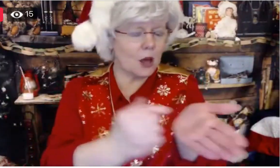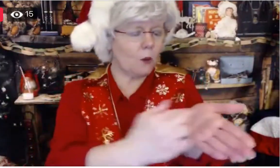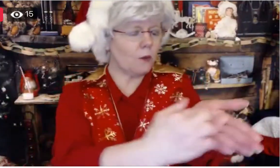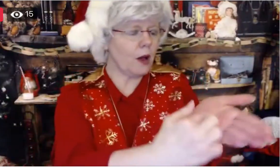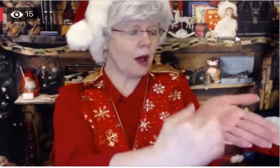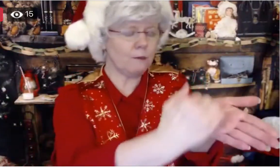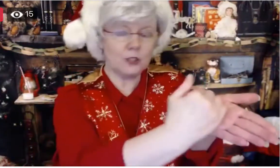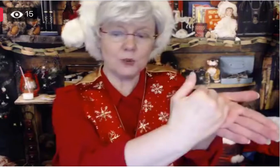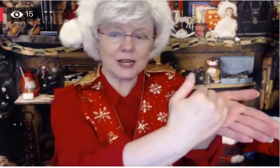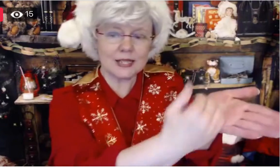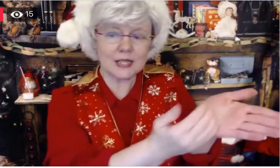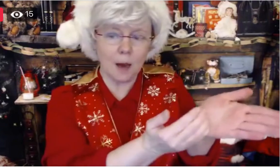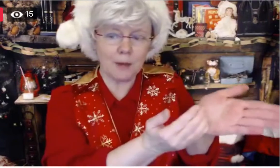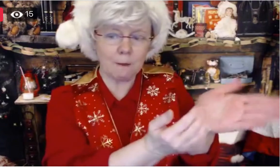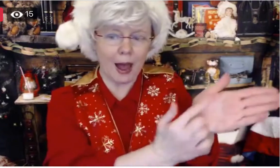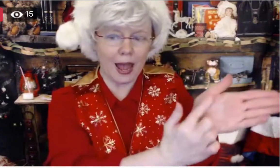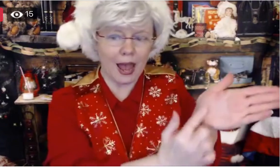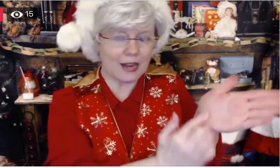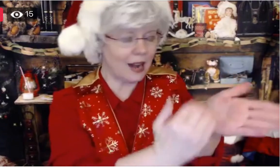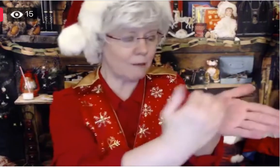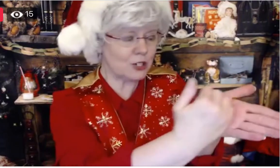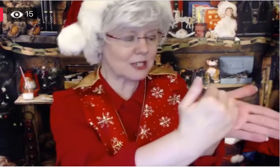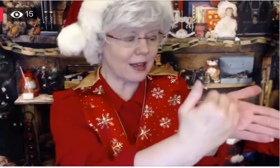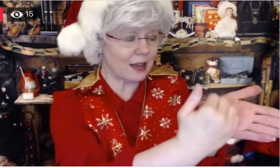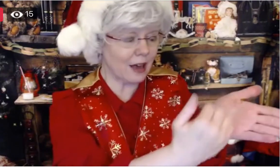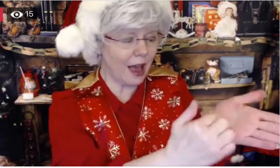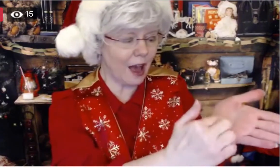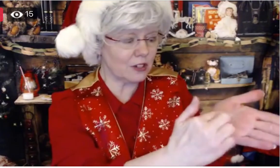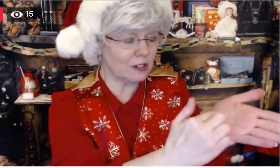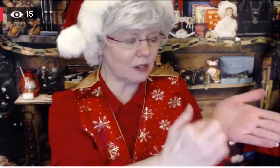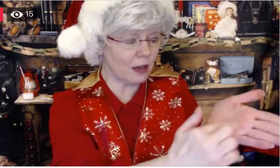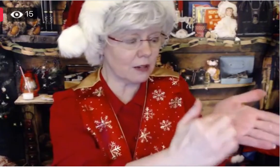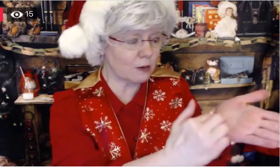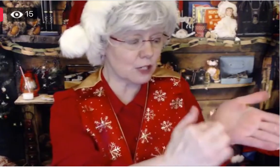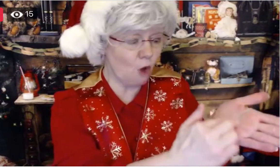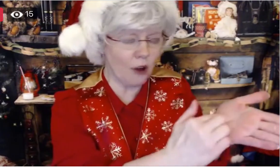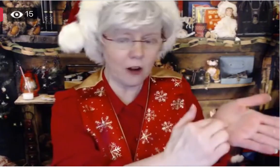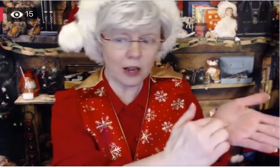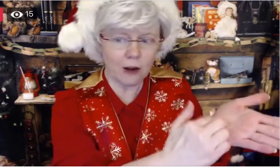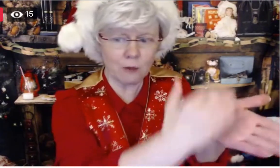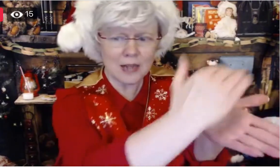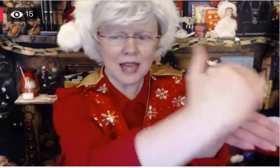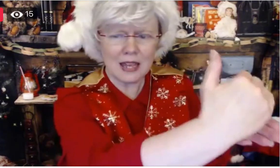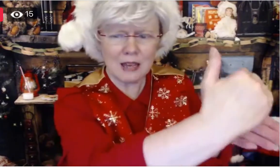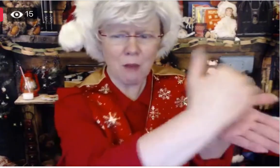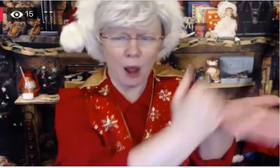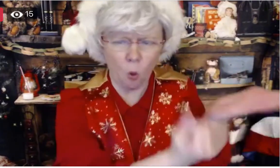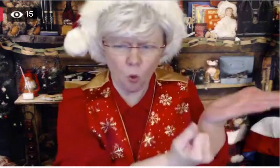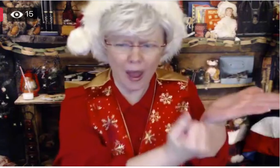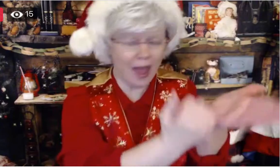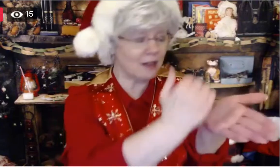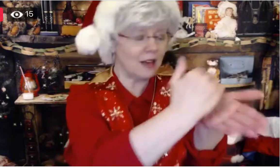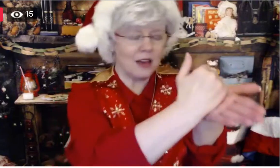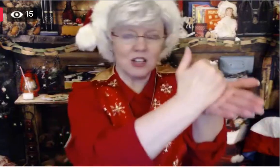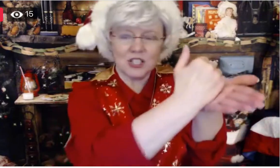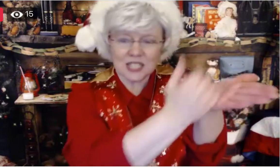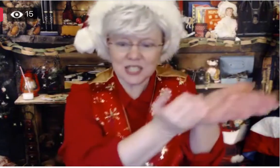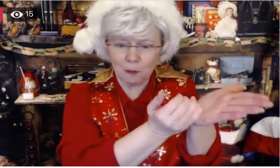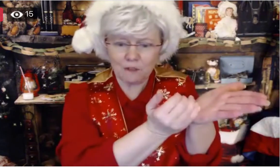So I'm doing some in my hand, and I'm just like, I have a small area here. I'm not taking in my whole hand, just